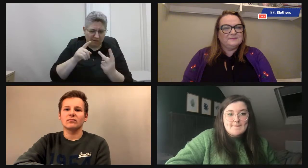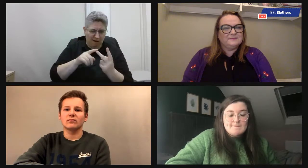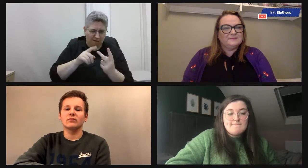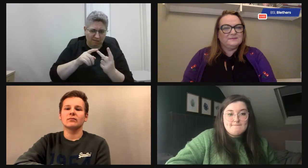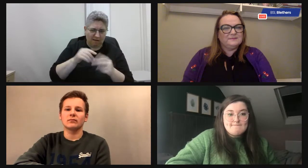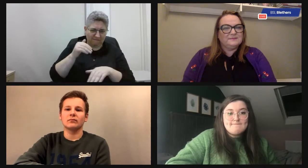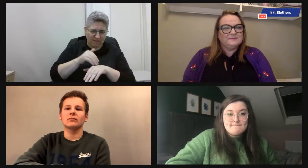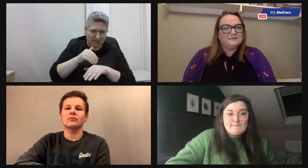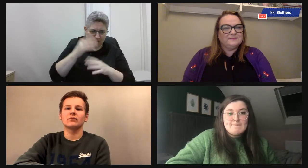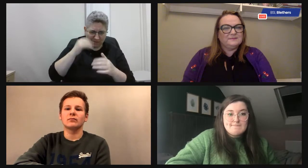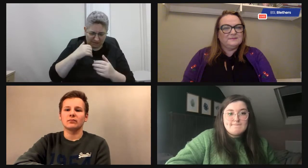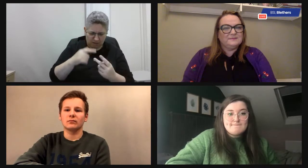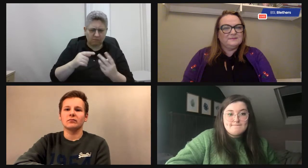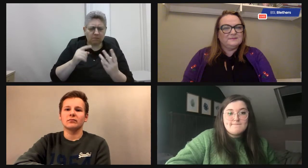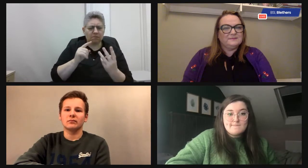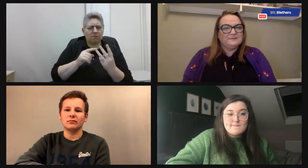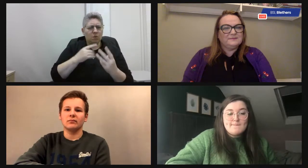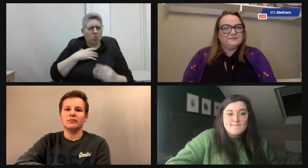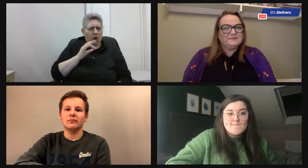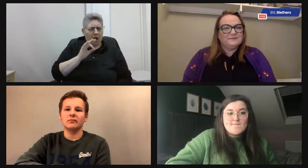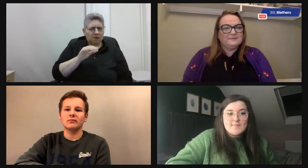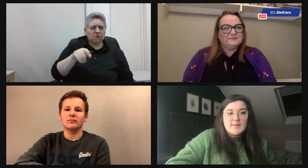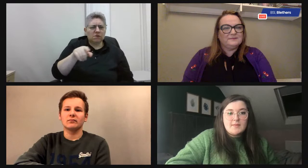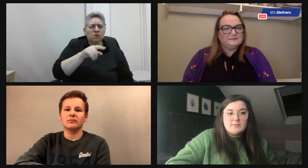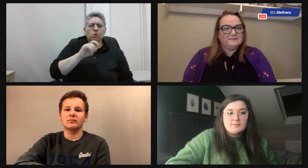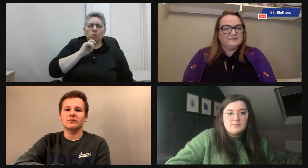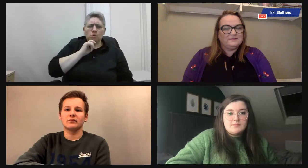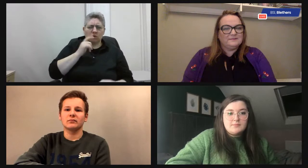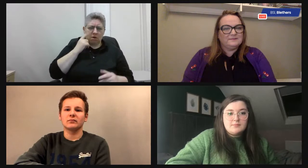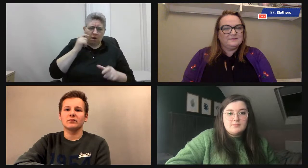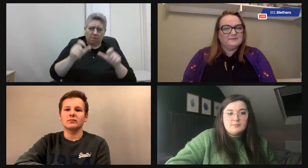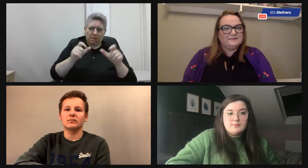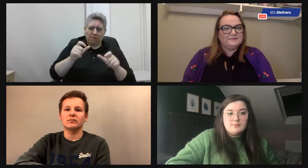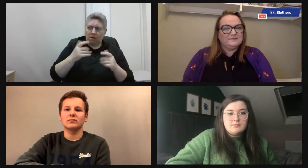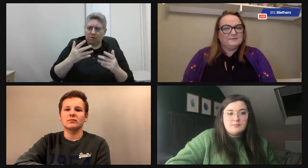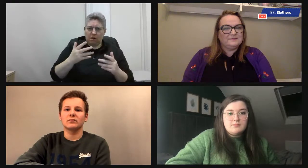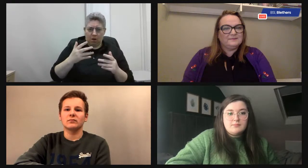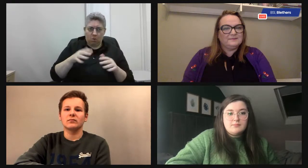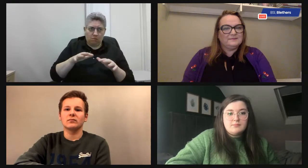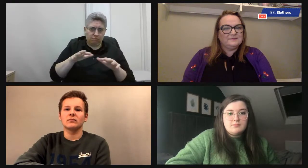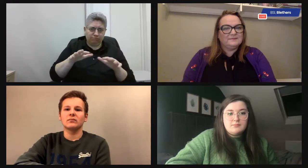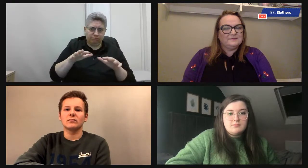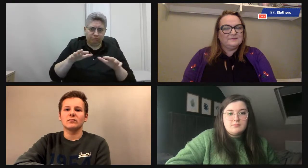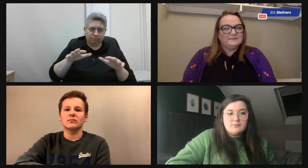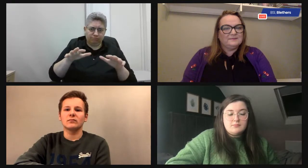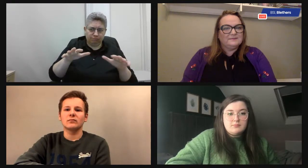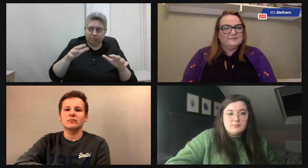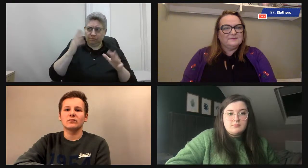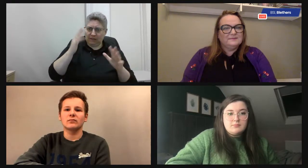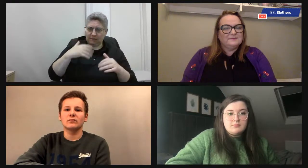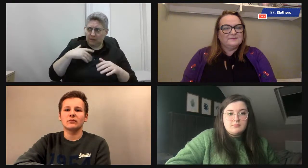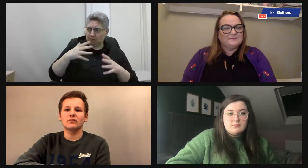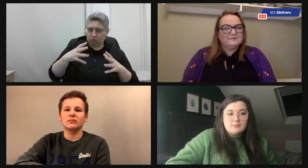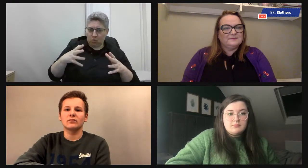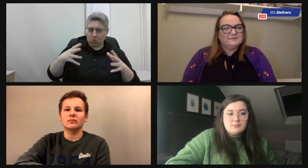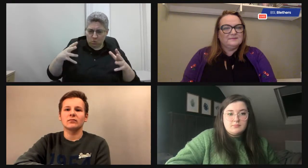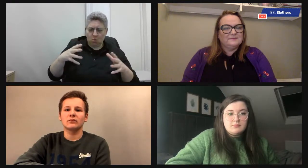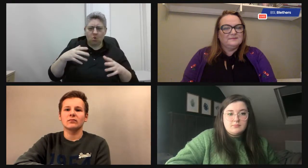indicator of mental health issues. And we talked about social media, so let's move the discussion on a little bit now. I want to talk